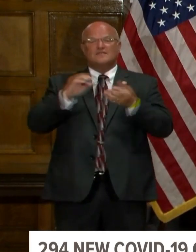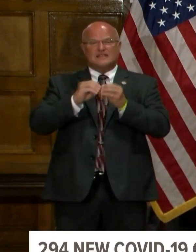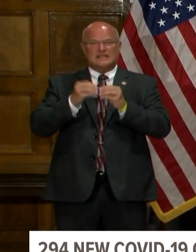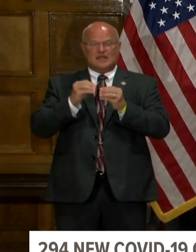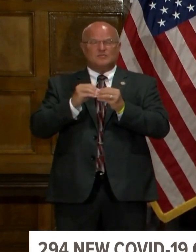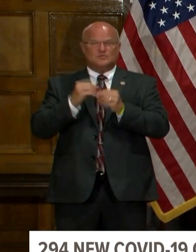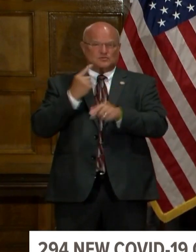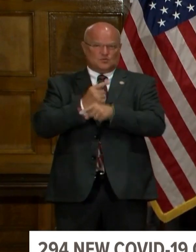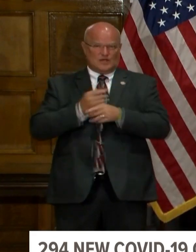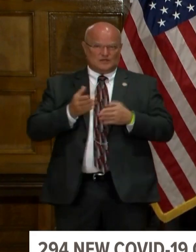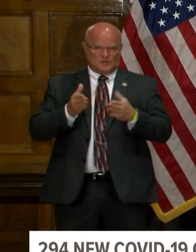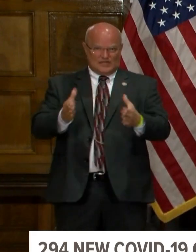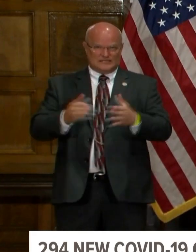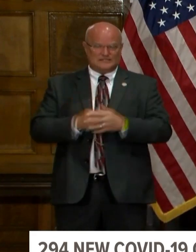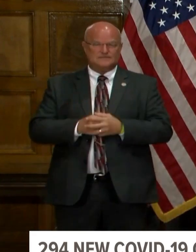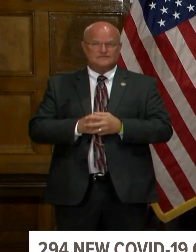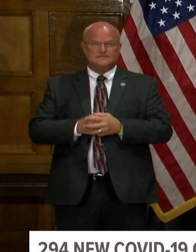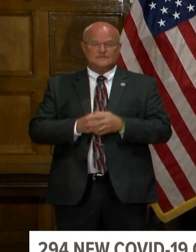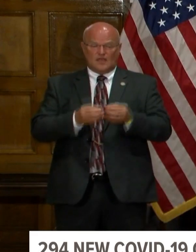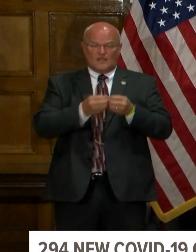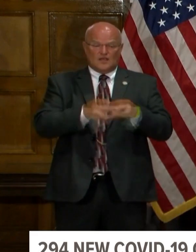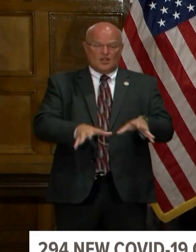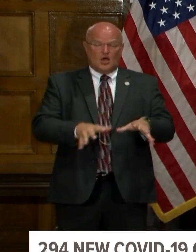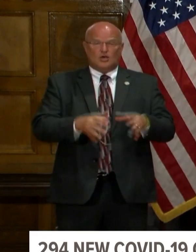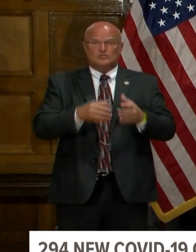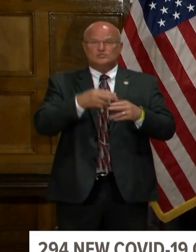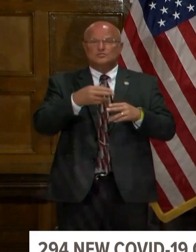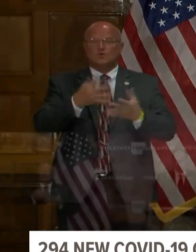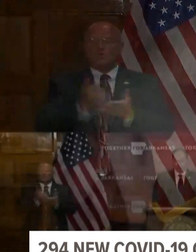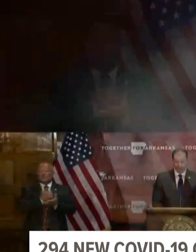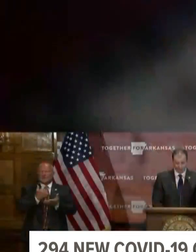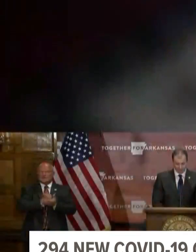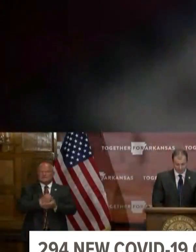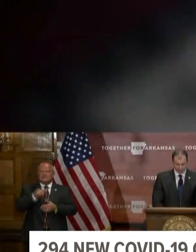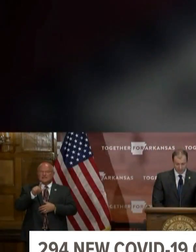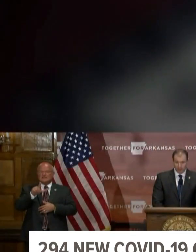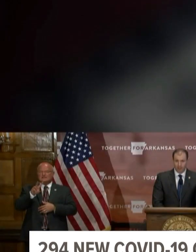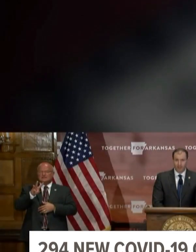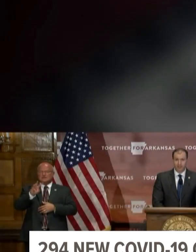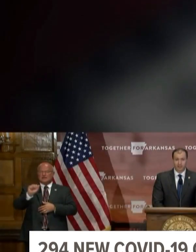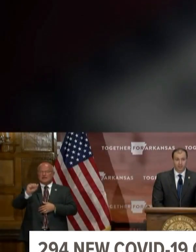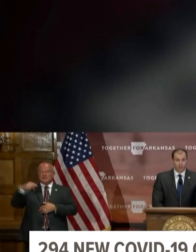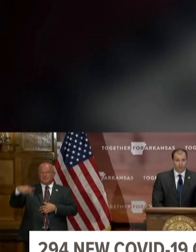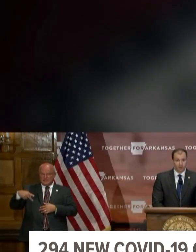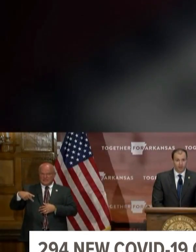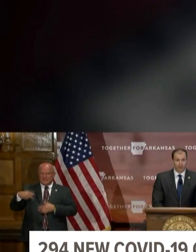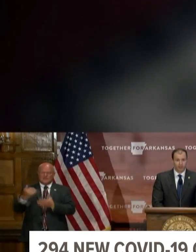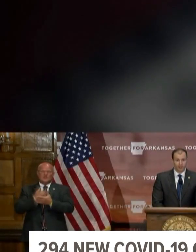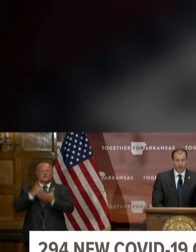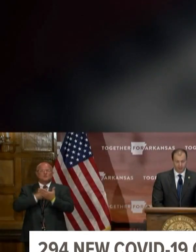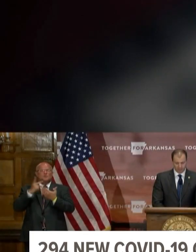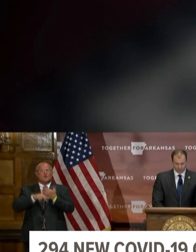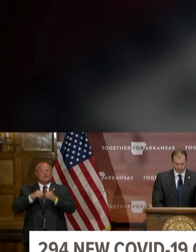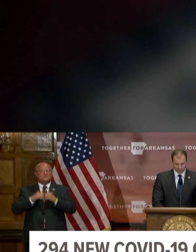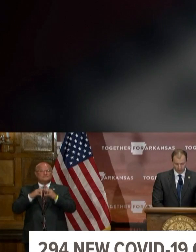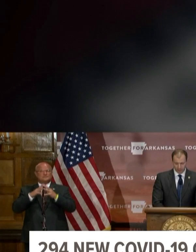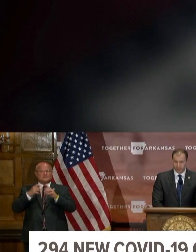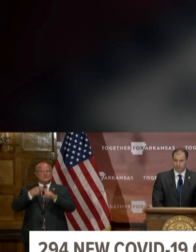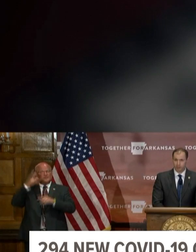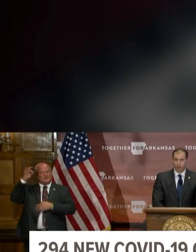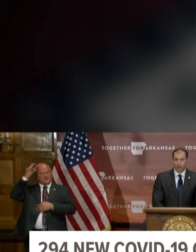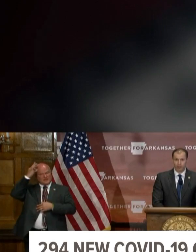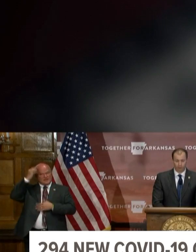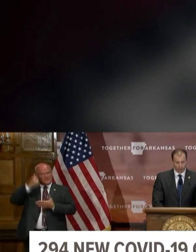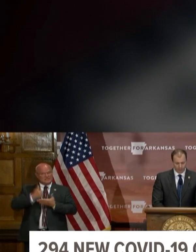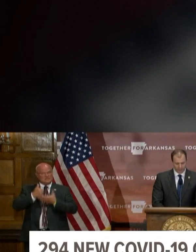right direction. The Lost Wages Assistance Program, the LWAP, is the newest program coming out of the federal government